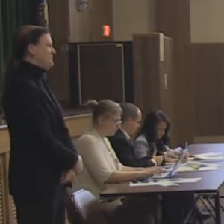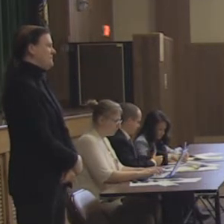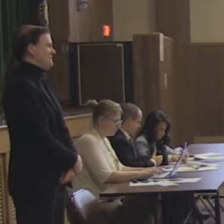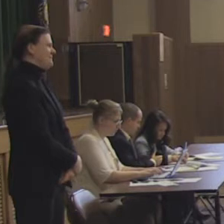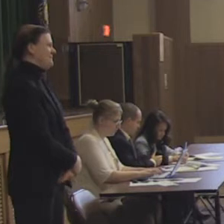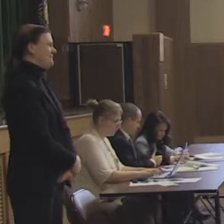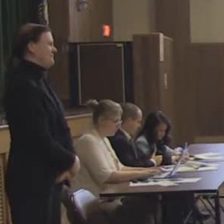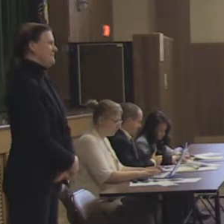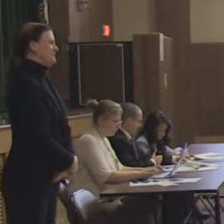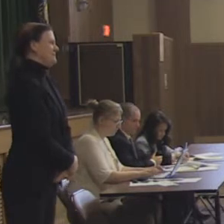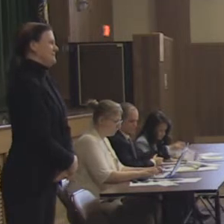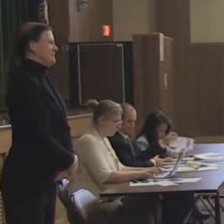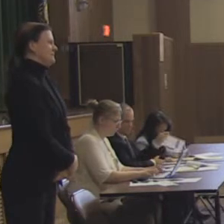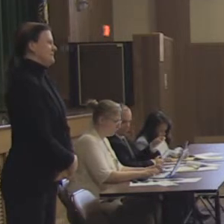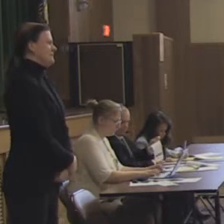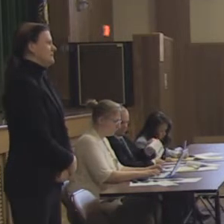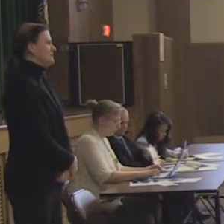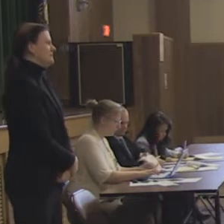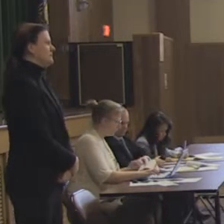Thanks.